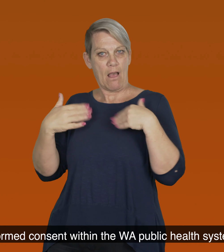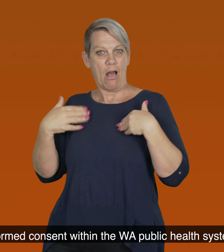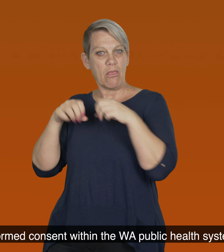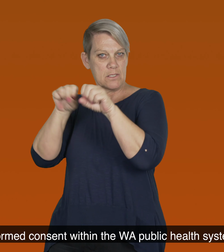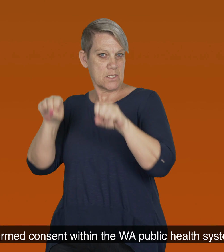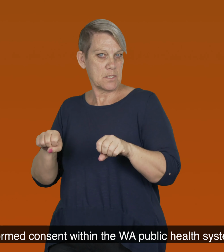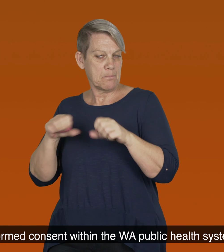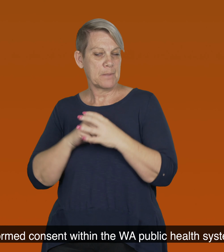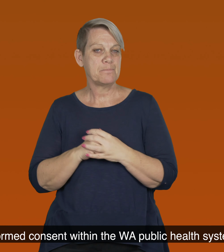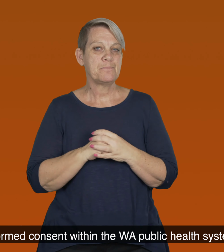system.